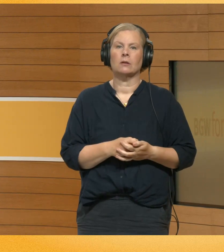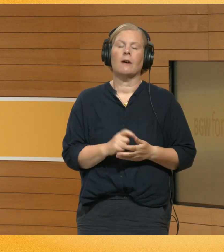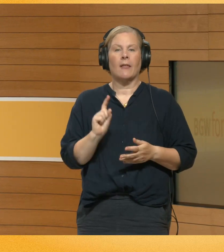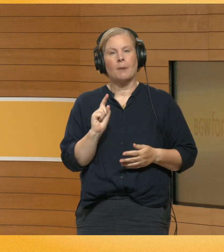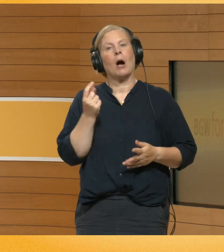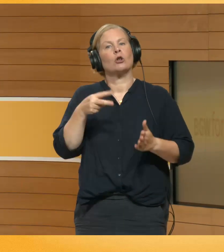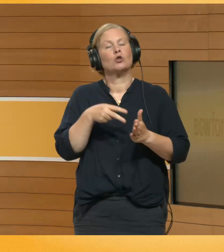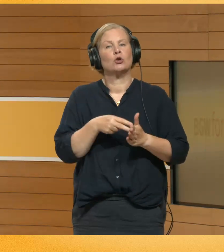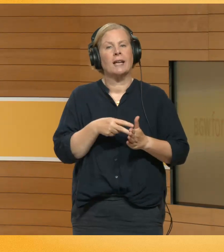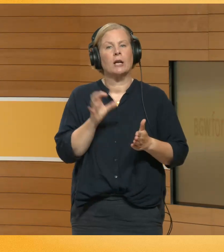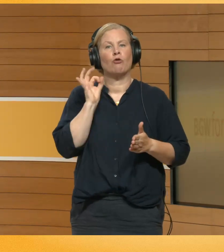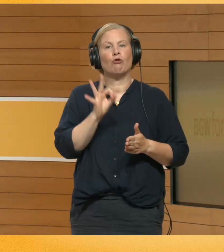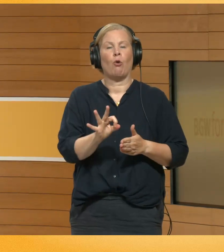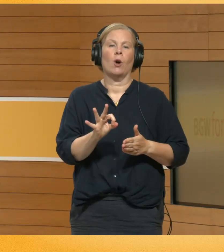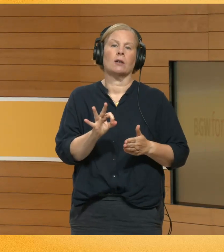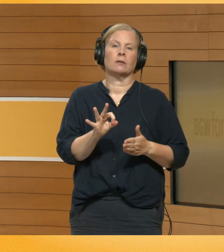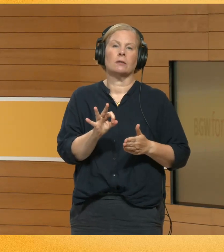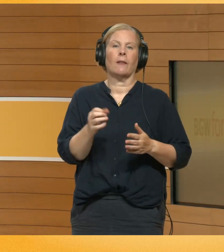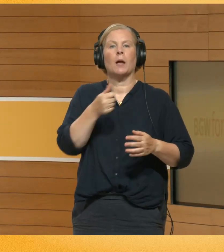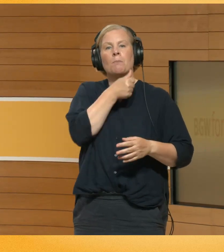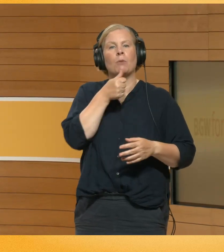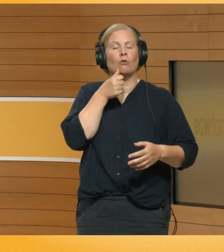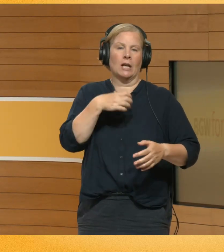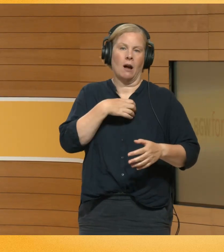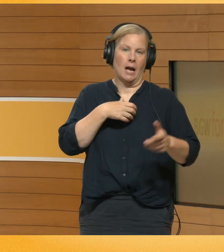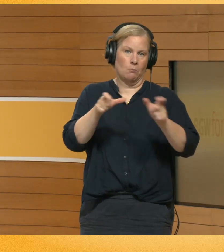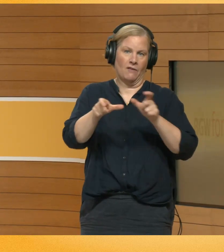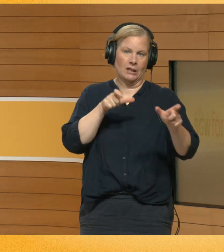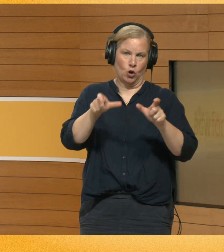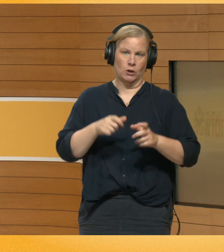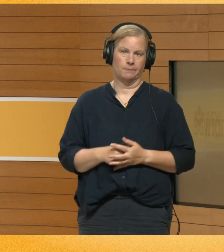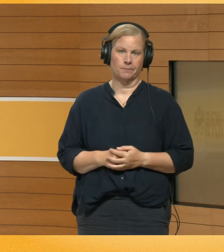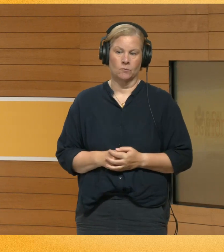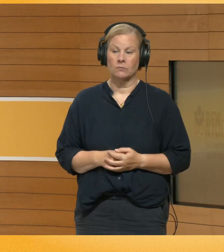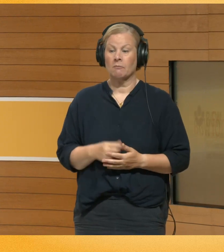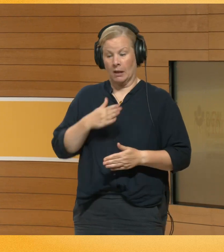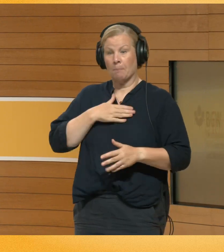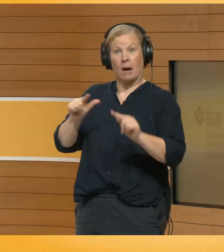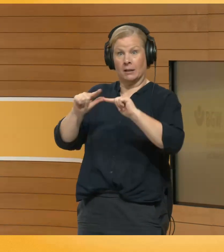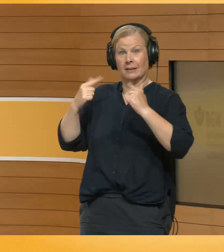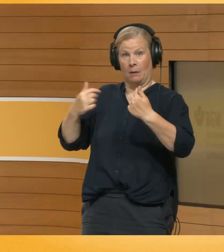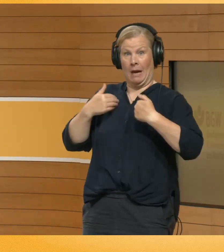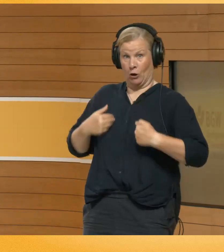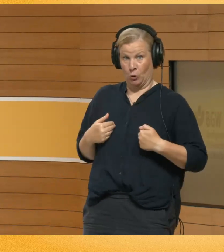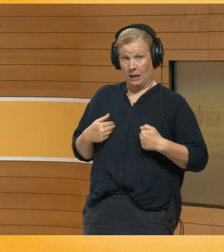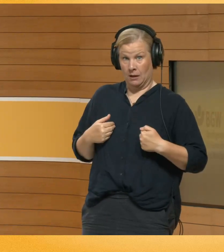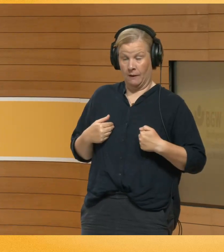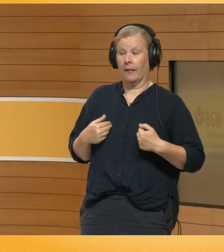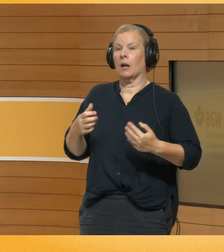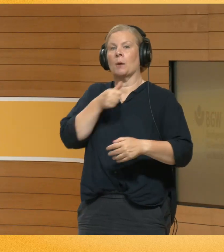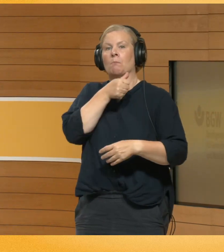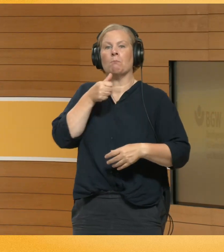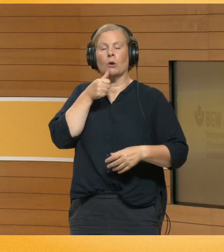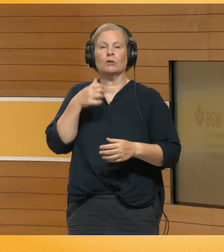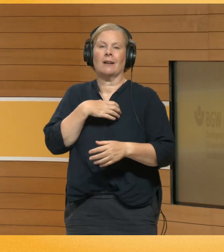accident insurance, but we are also responsible for prevention of occupational diseases. My team,